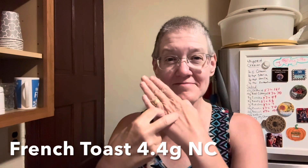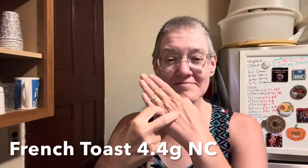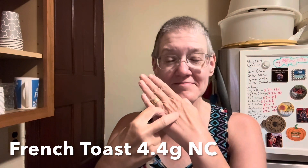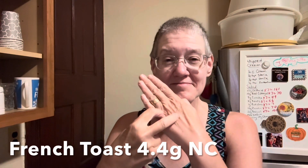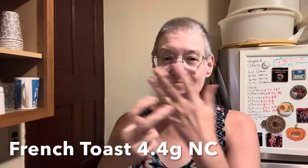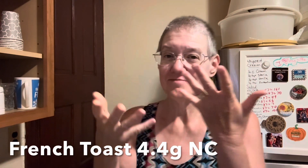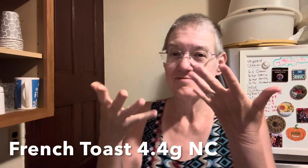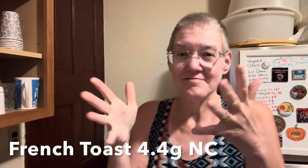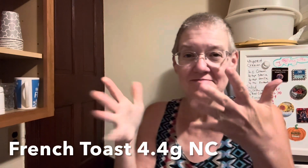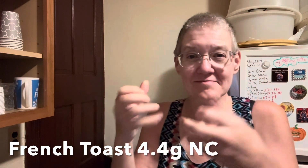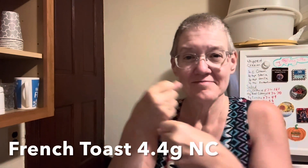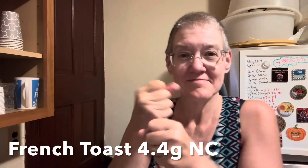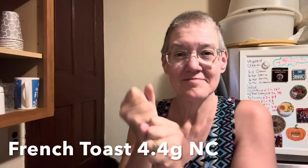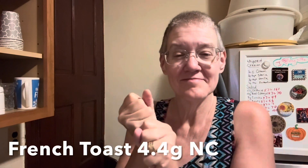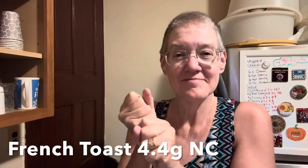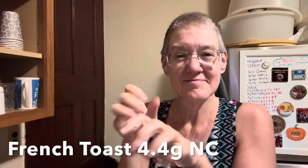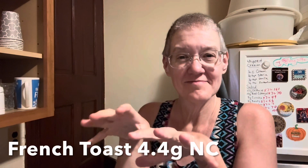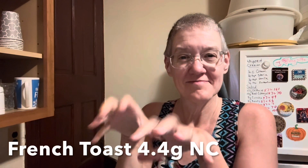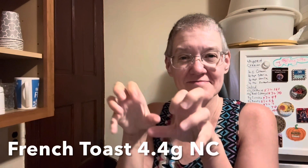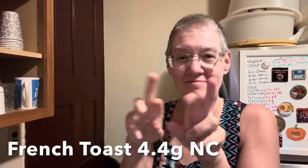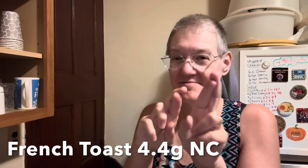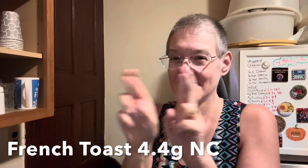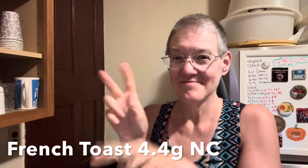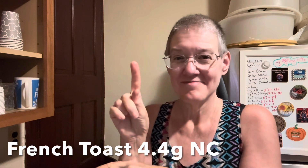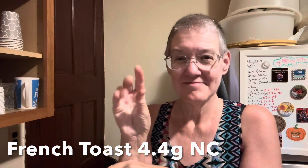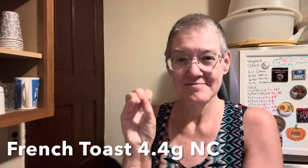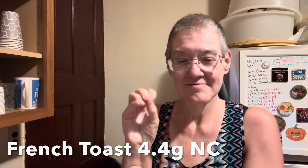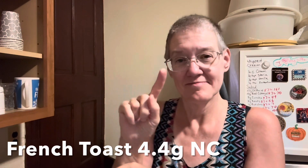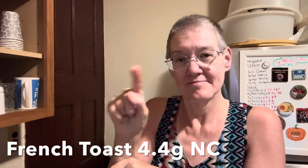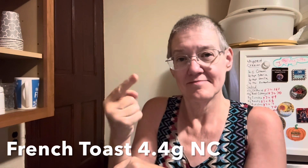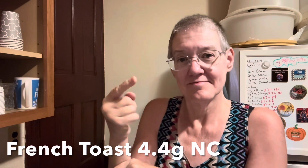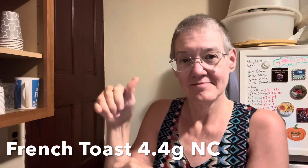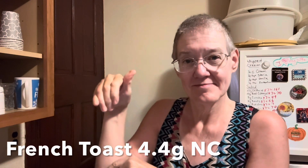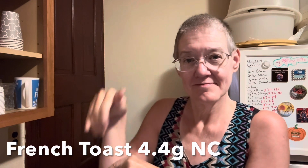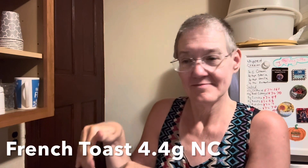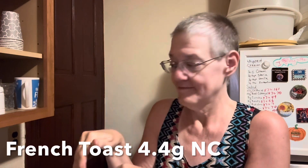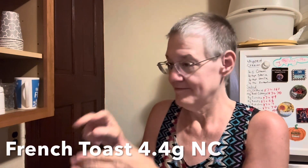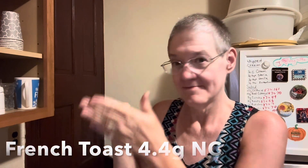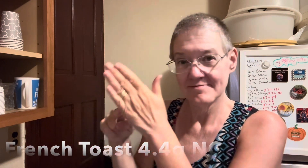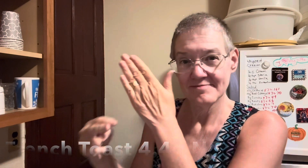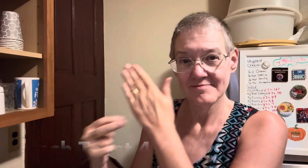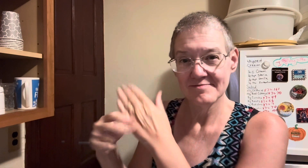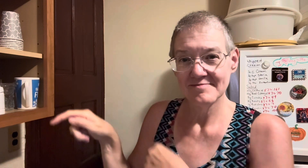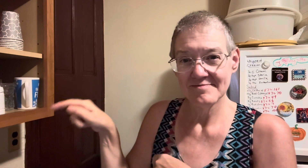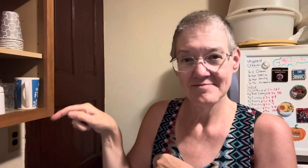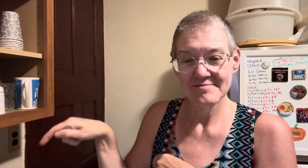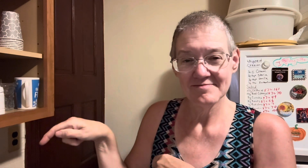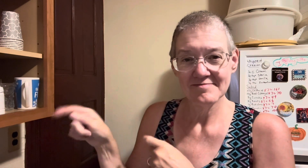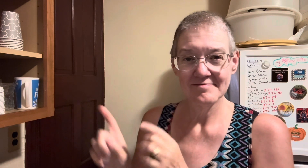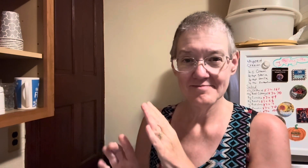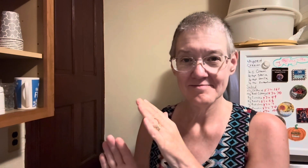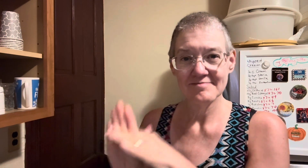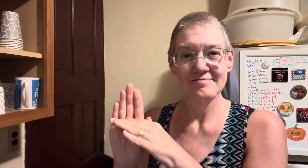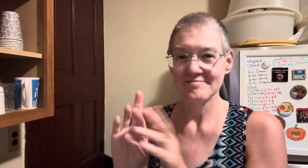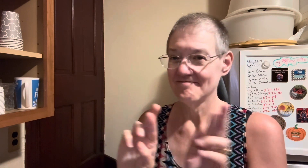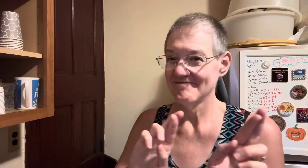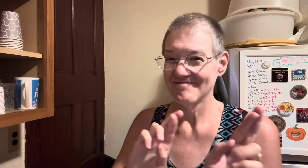The keto French toast, I've already made it, and it's been frozen and ready to go in the freezer. I just have to reheat it in the toaster.